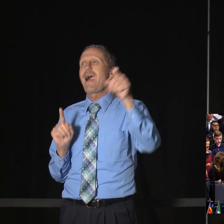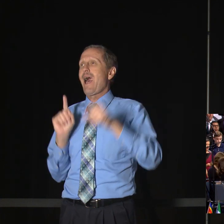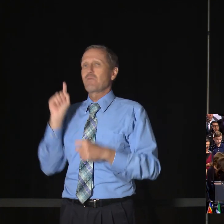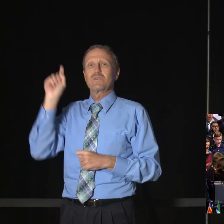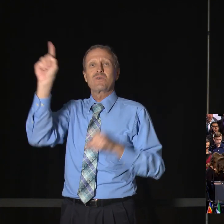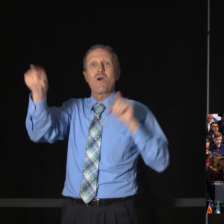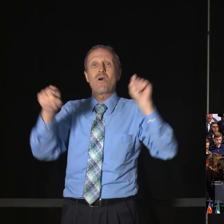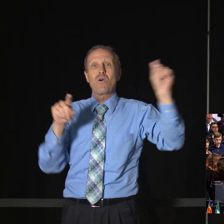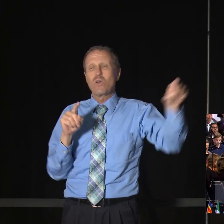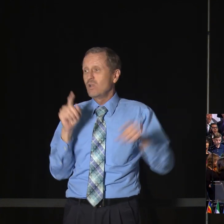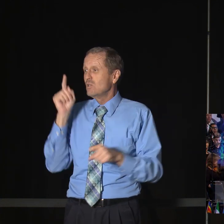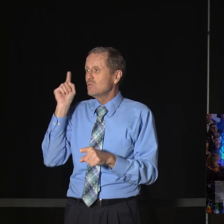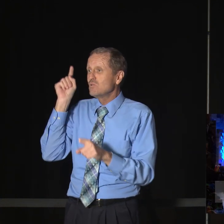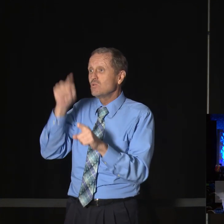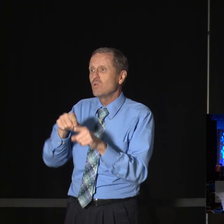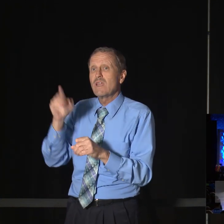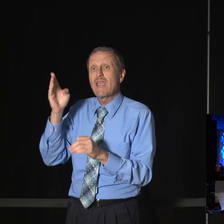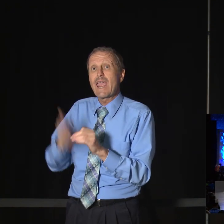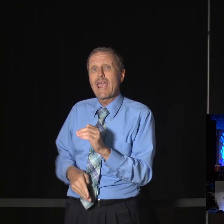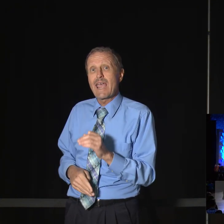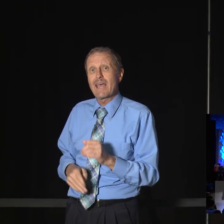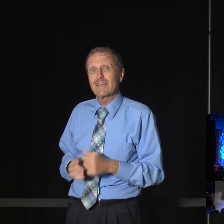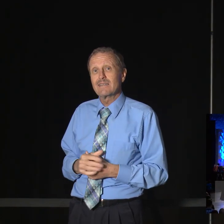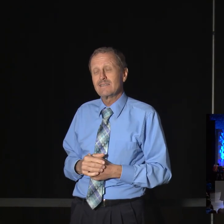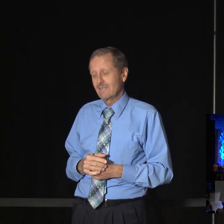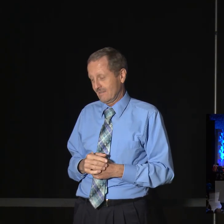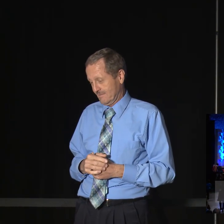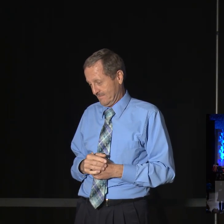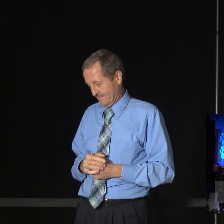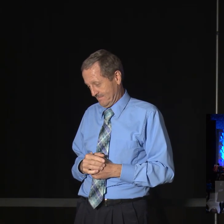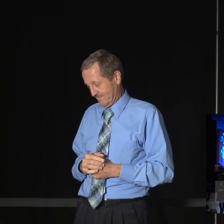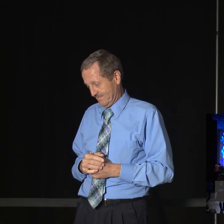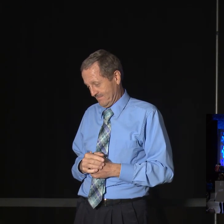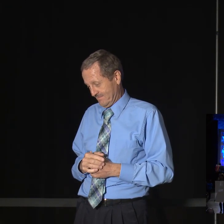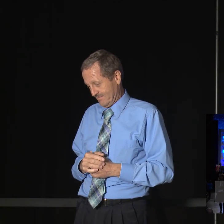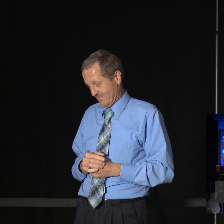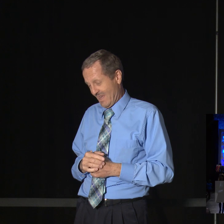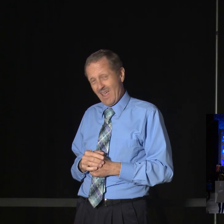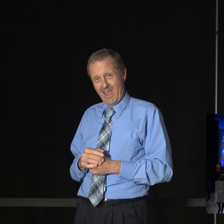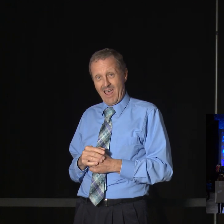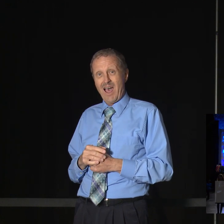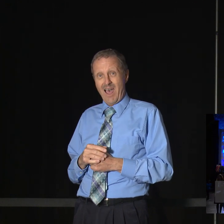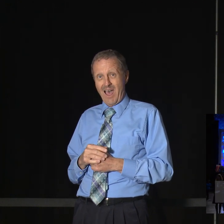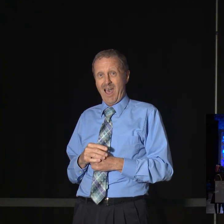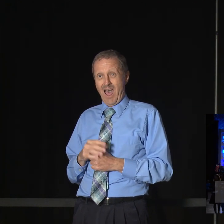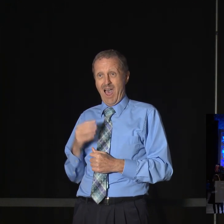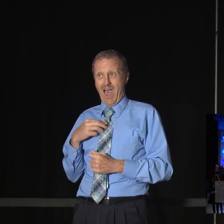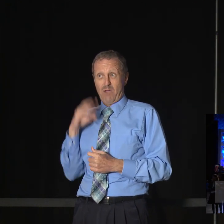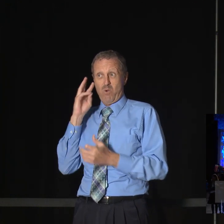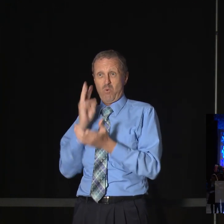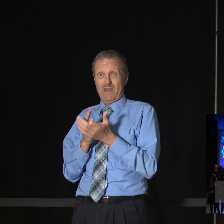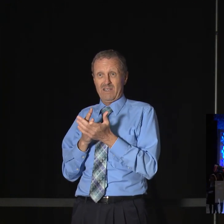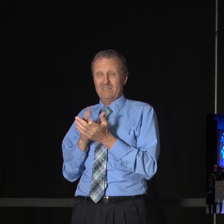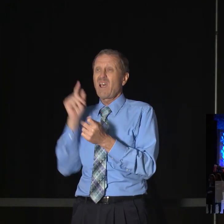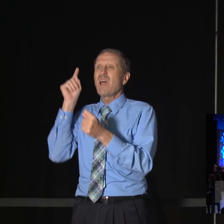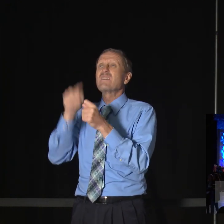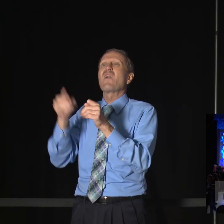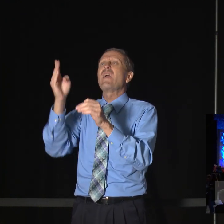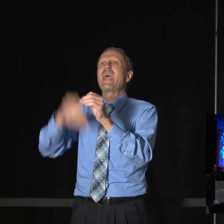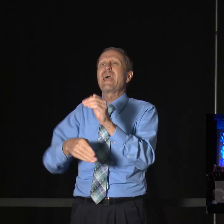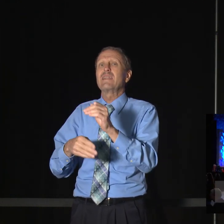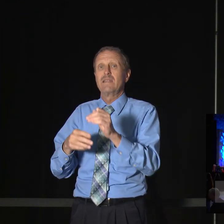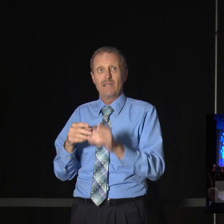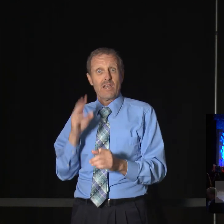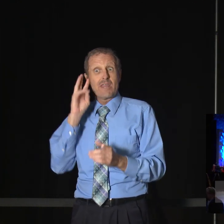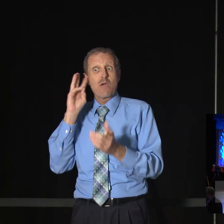anywhere to the end. His witness I will bear, this